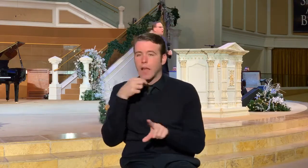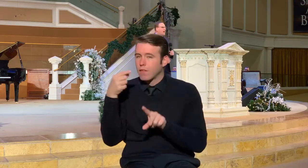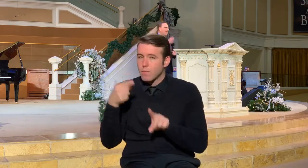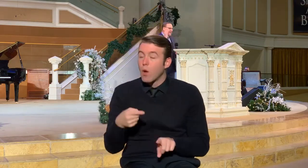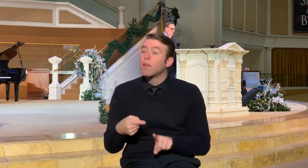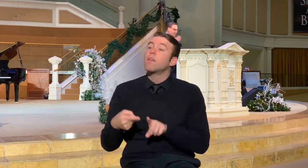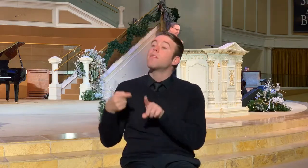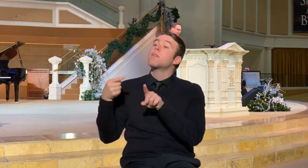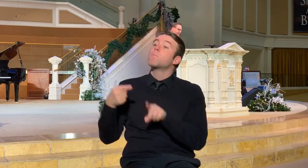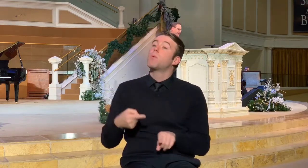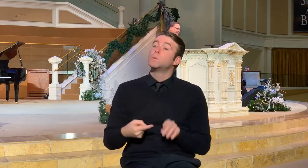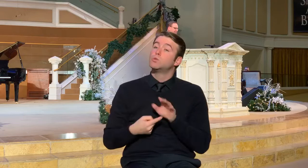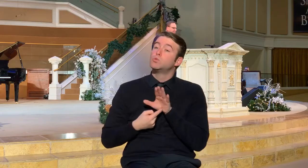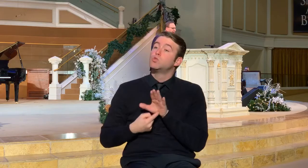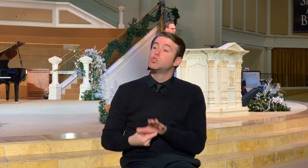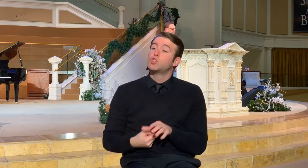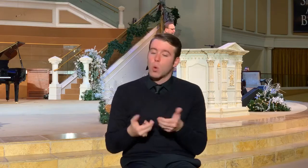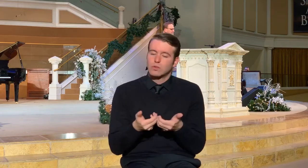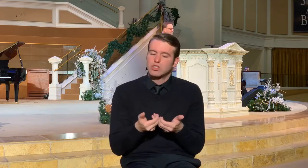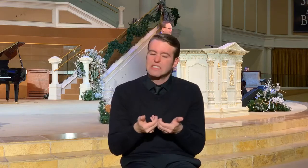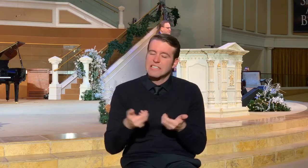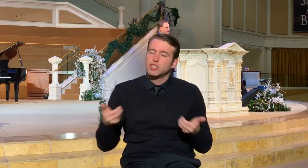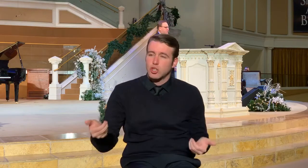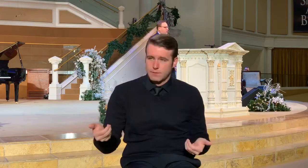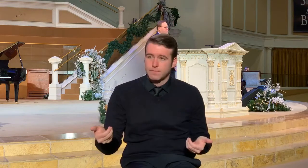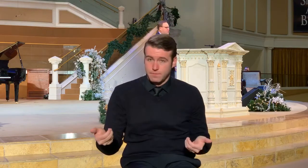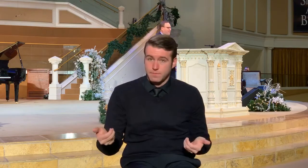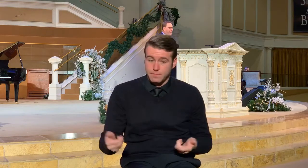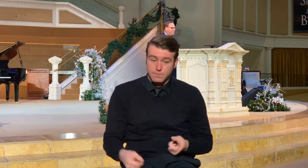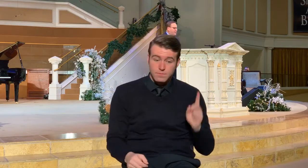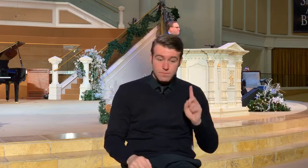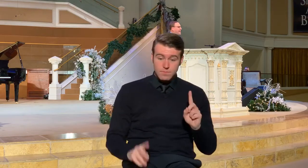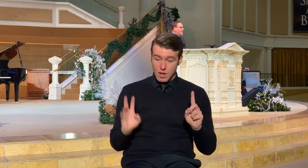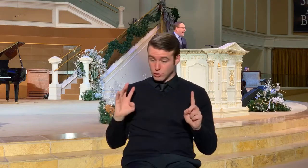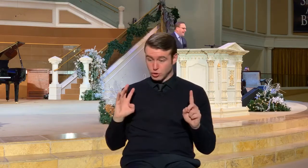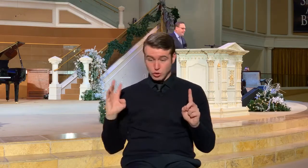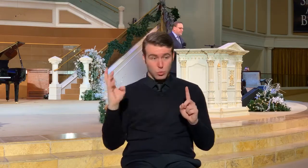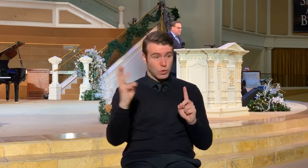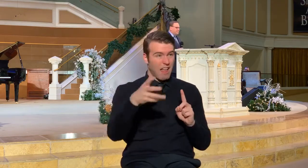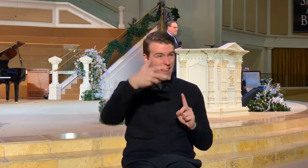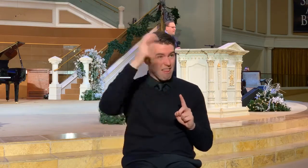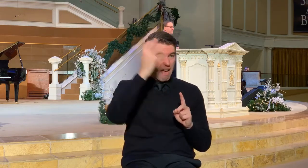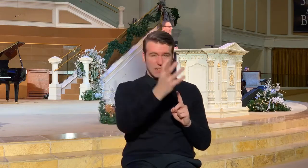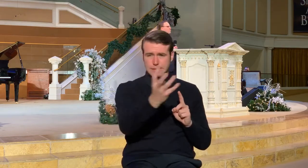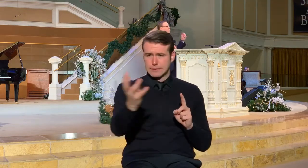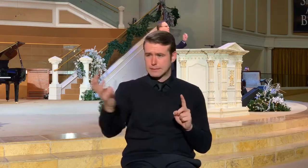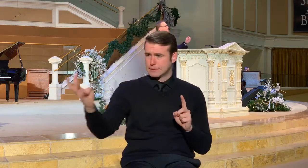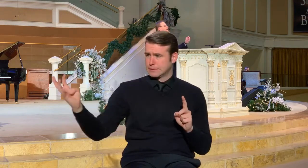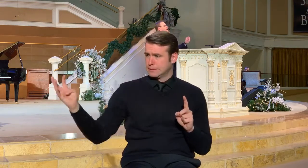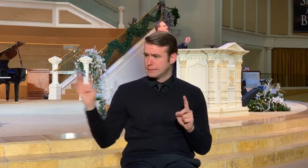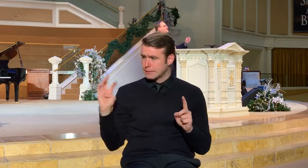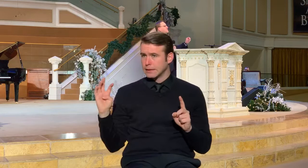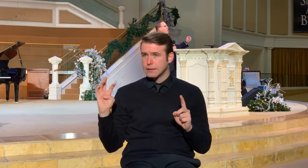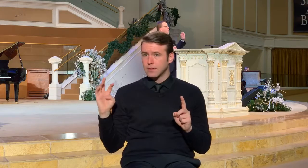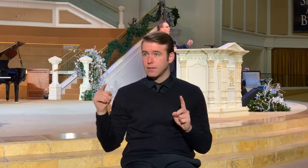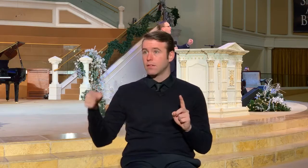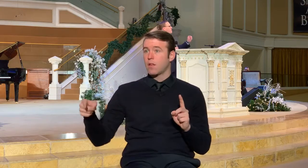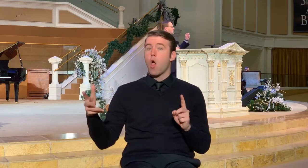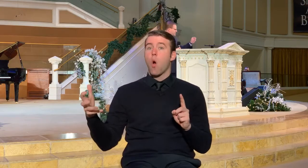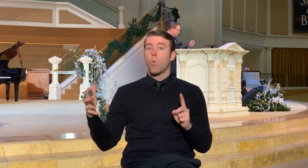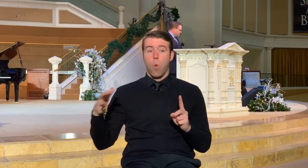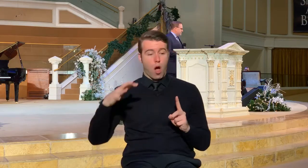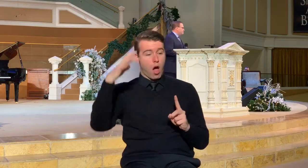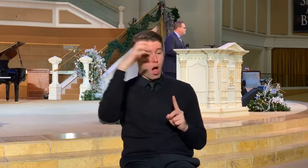to show a distinction in the text that she was surrounded by lions that wanted